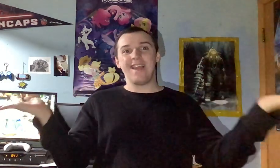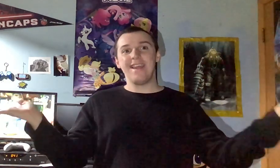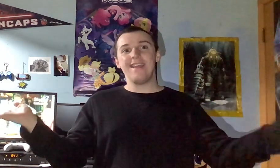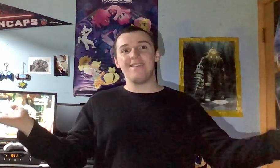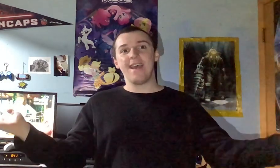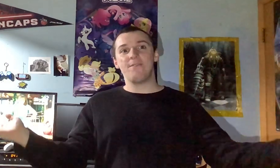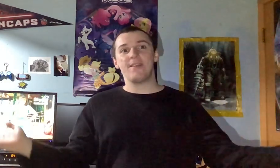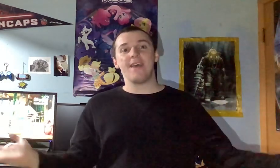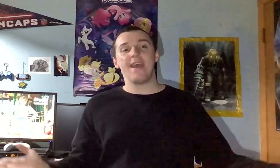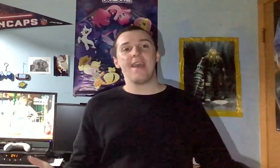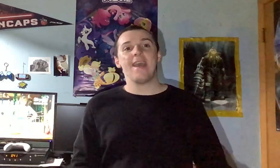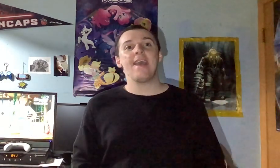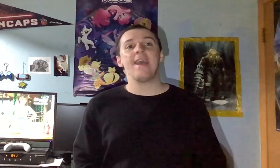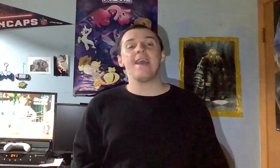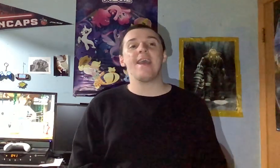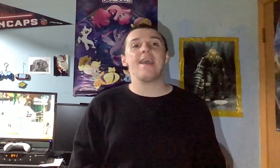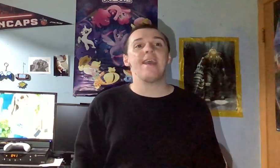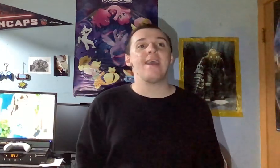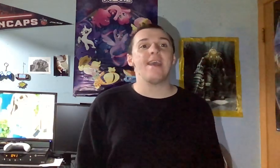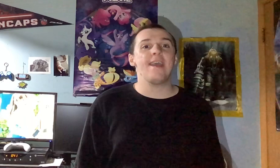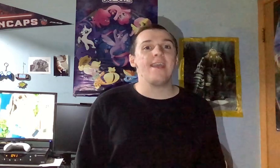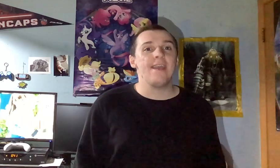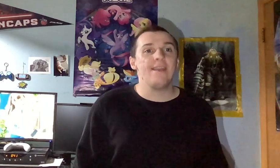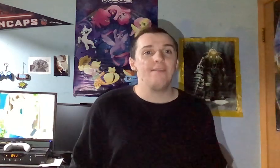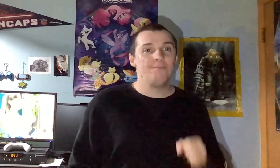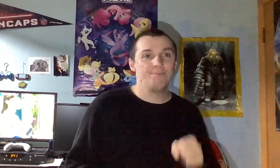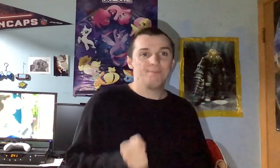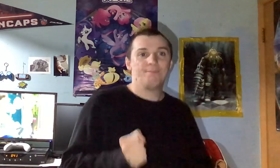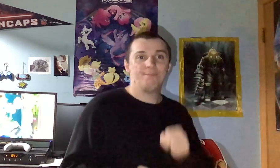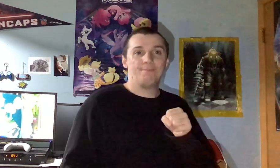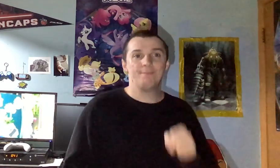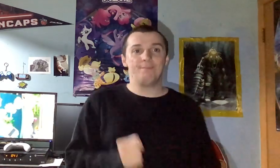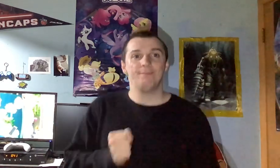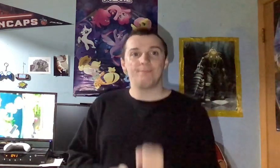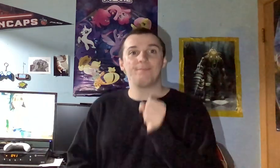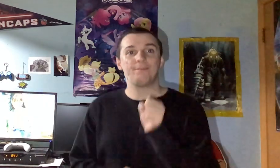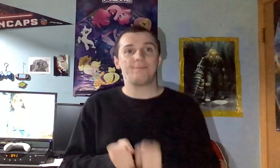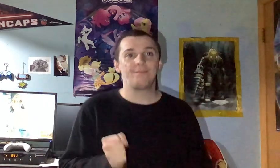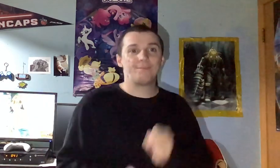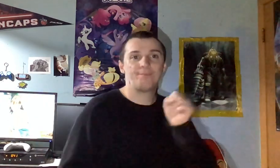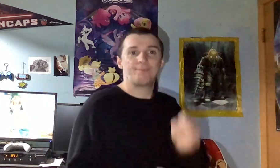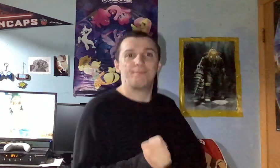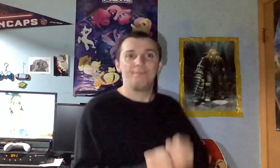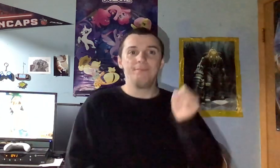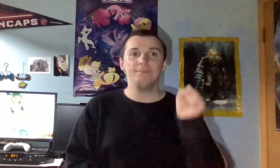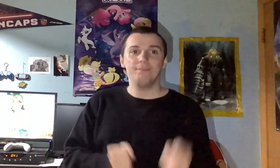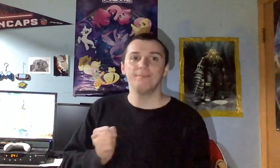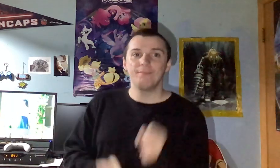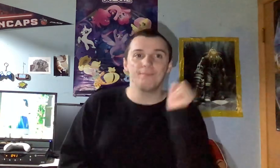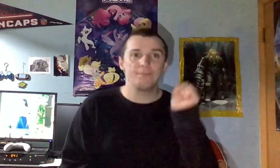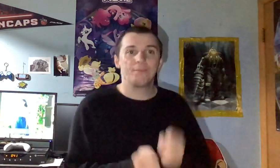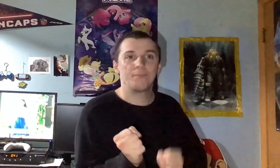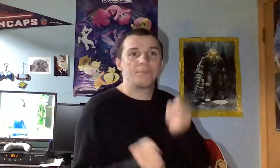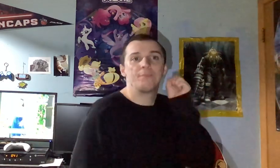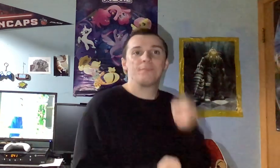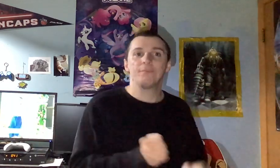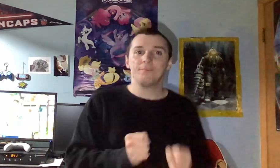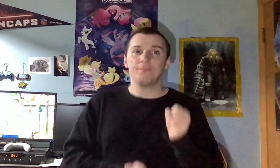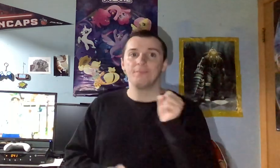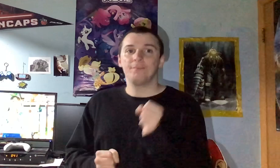is everything. Serious allergic reactions and an increased risk of infections or a lower ability to fight them may occur. Tell your